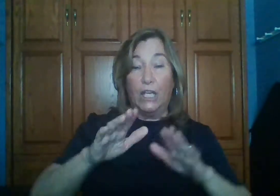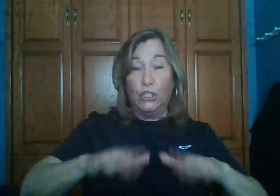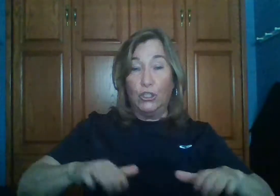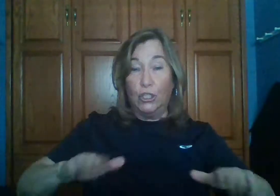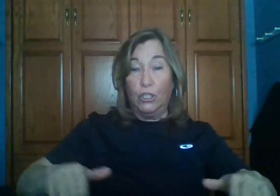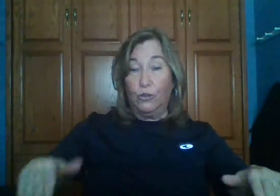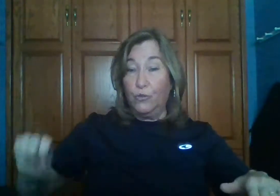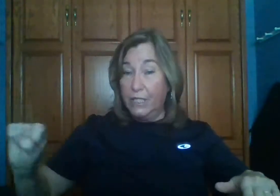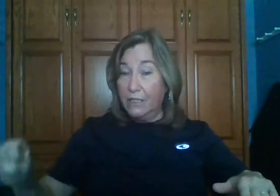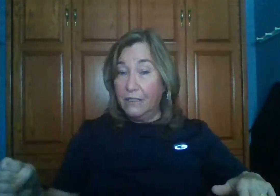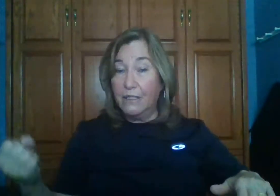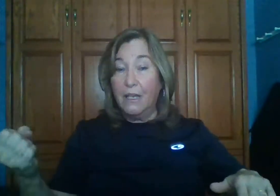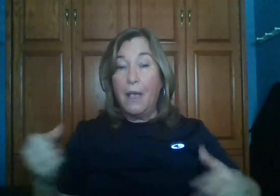children's bread.